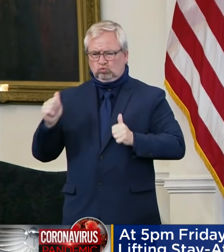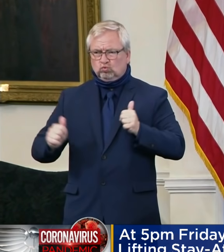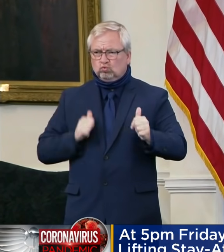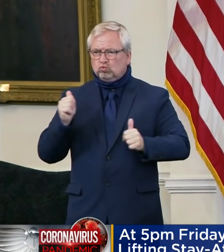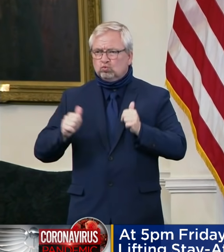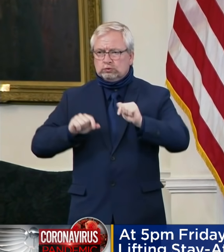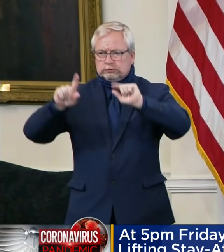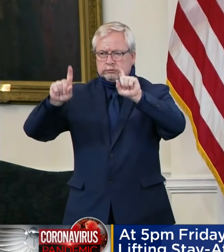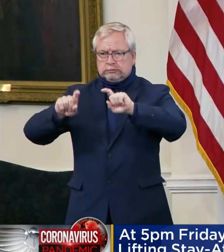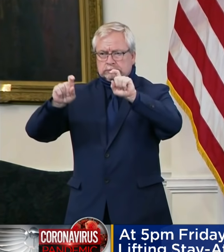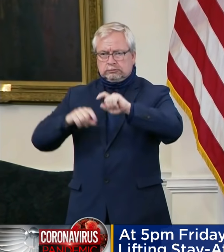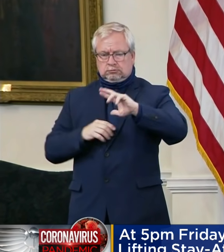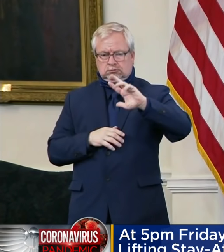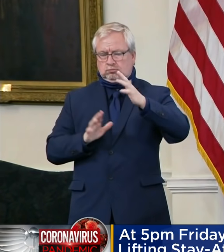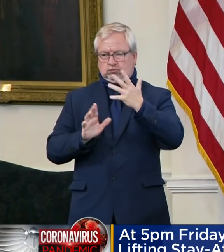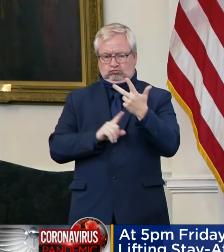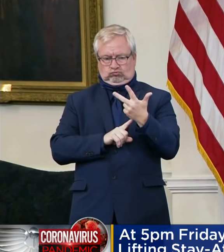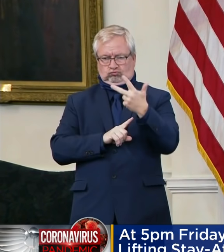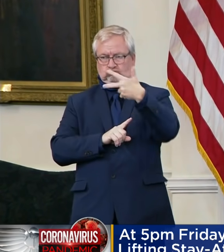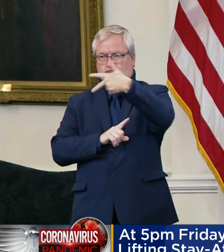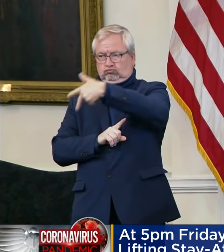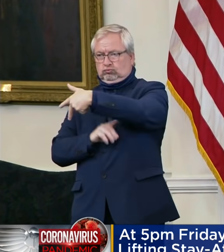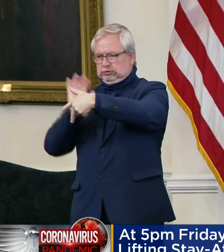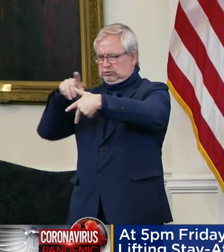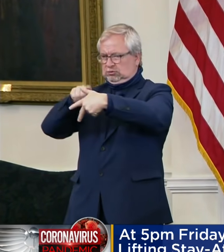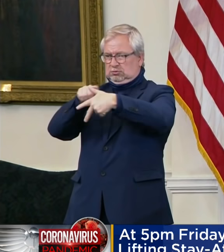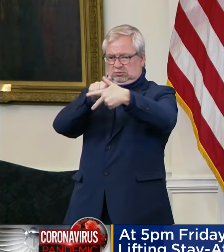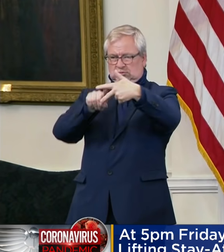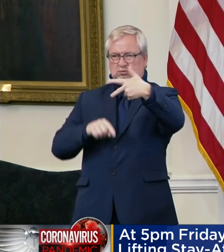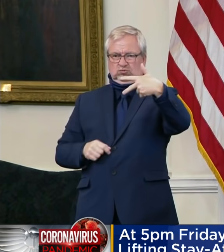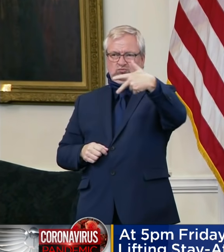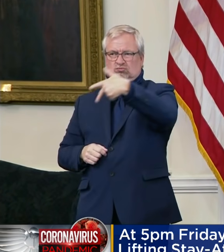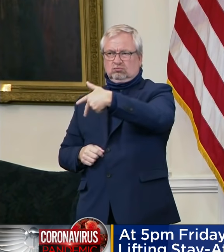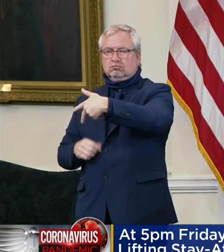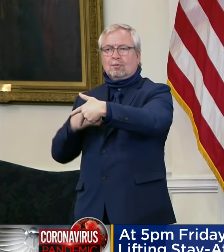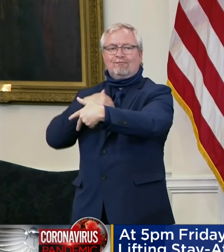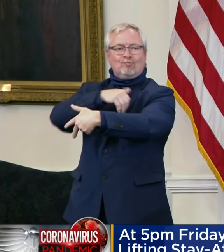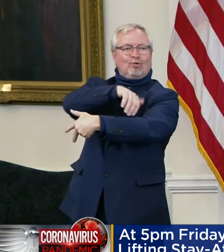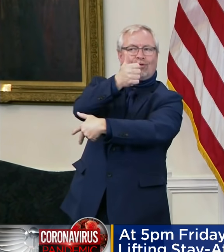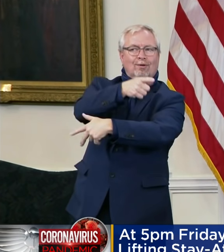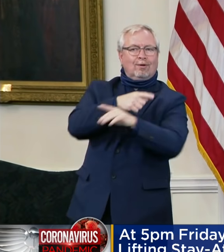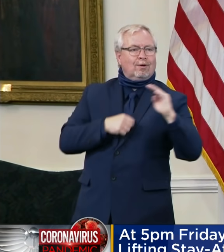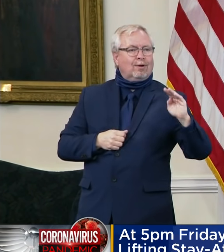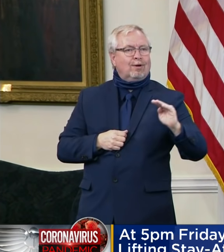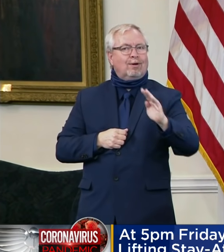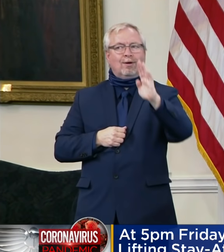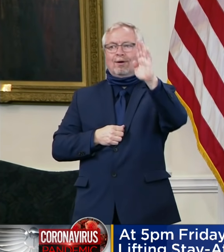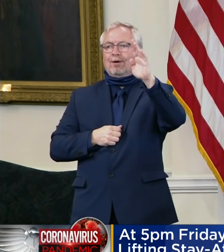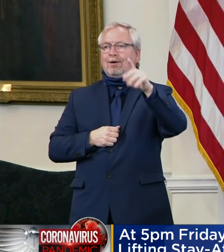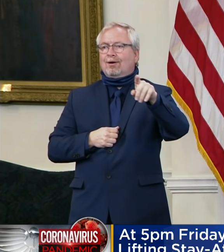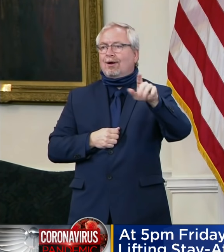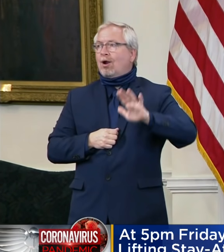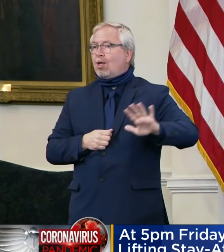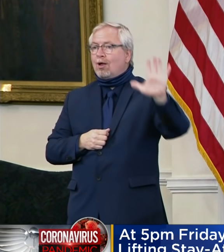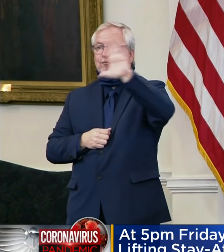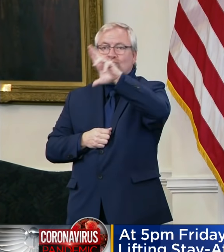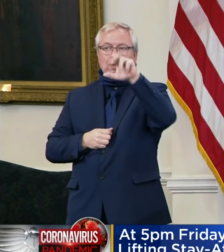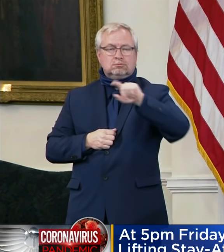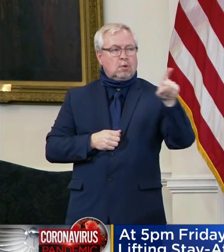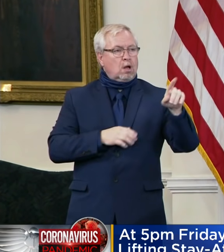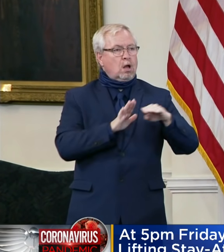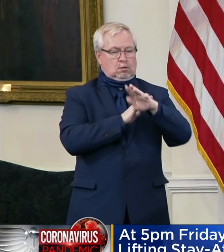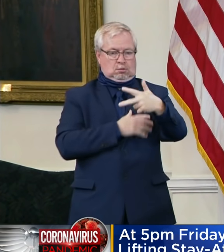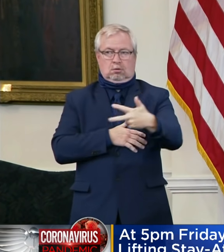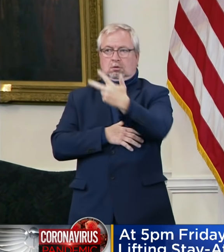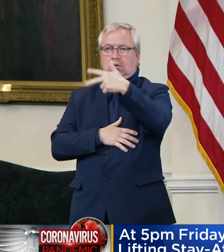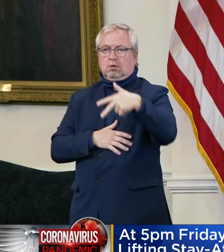we're hitting a little bit later in the process than other places that have already ballooned up, like around the country. It was because of actions that we took,